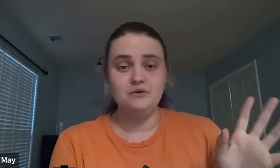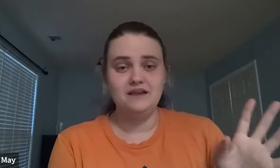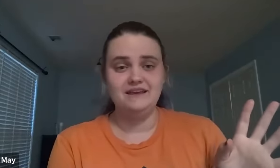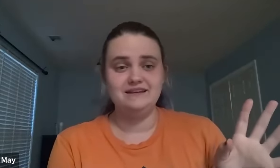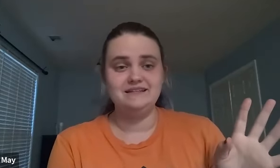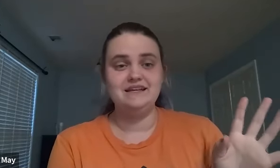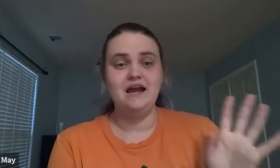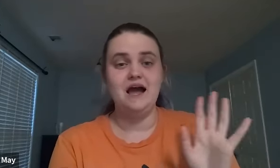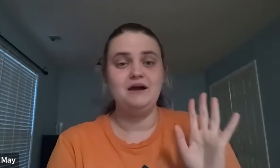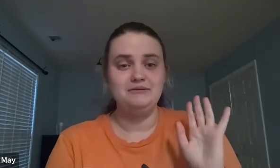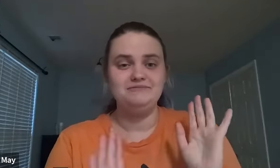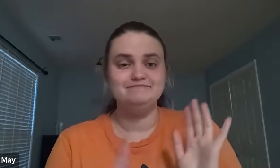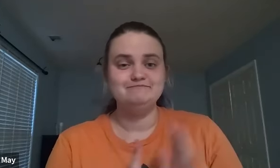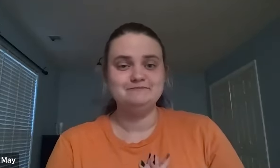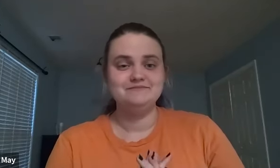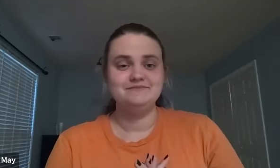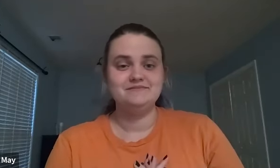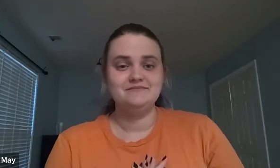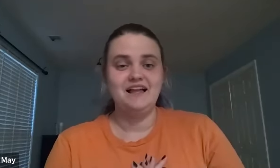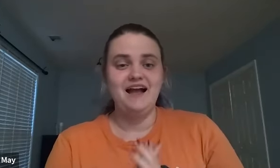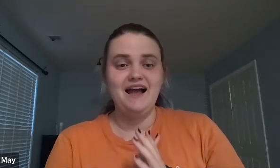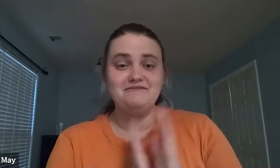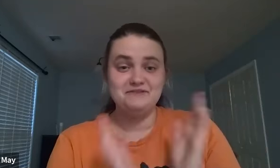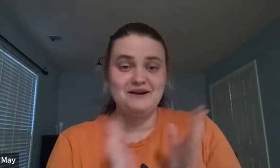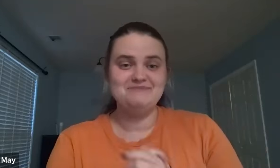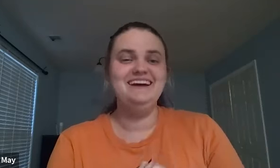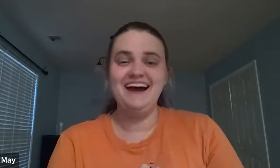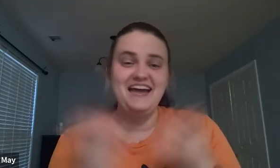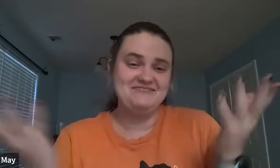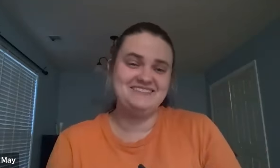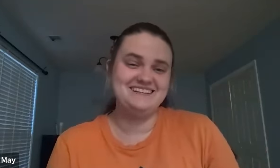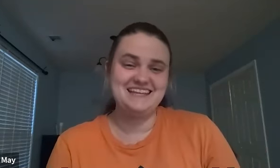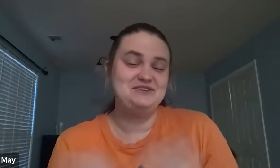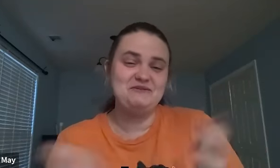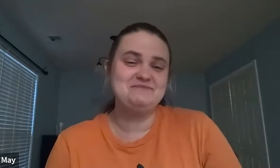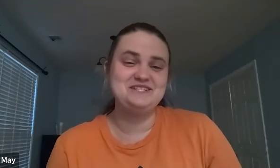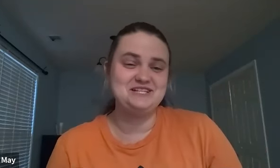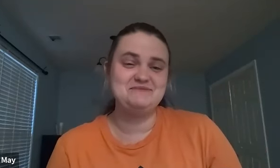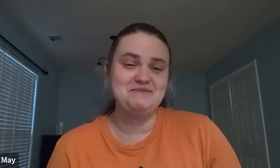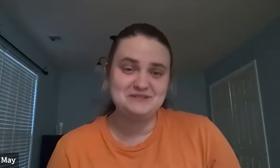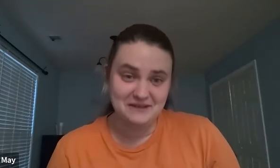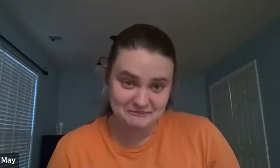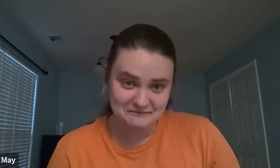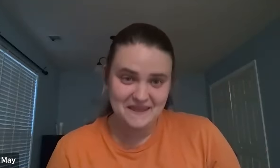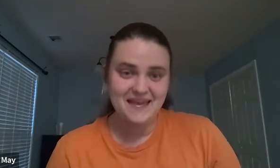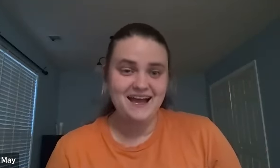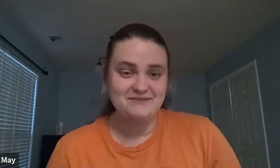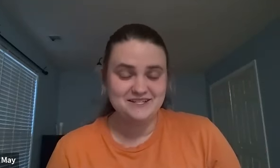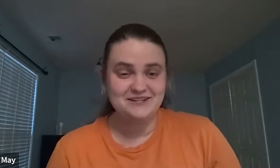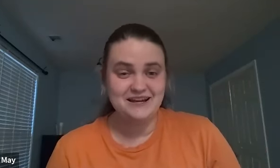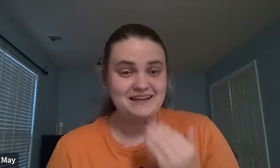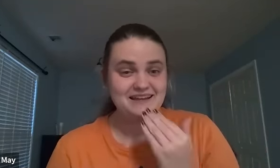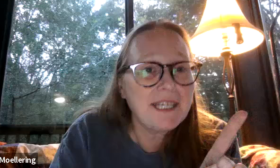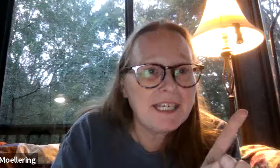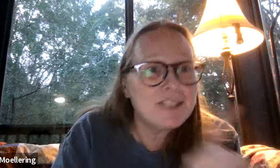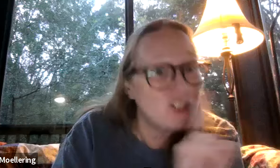like candy, I feel I have nothing to say. I don't want to be judgy, but I'm also like, if you don't like candy,